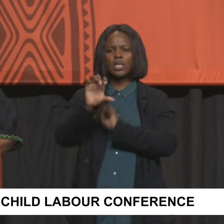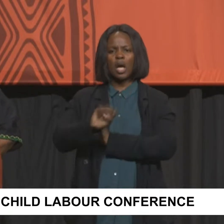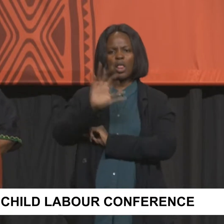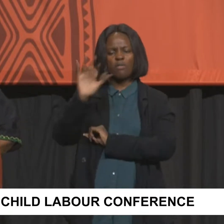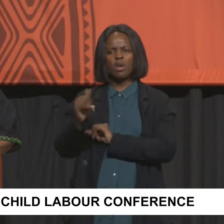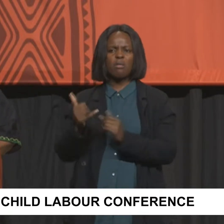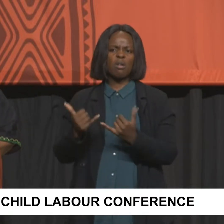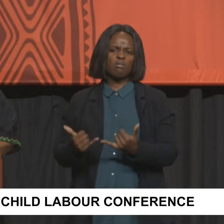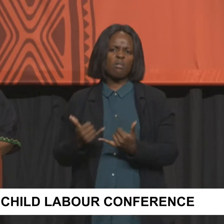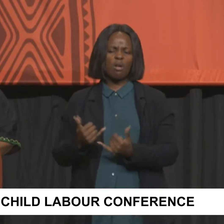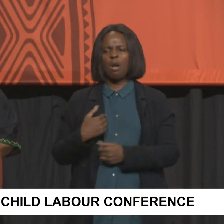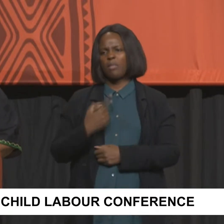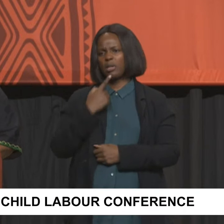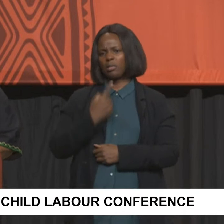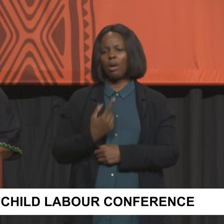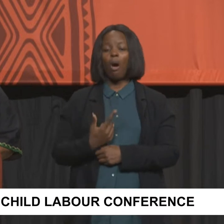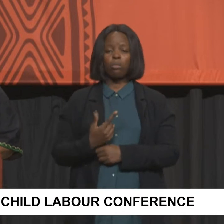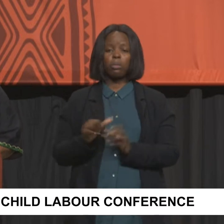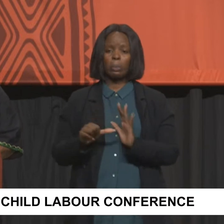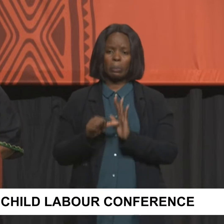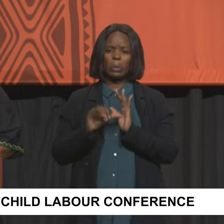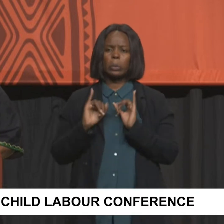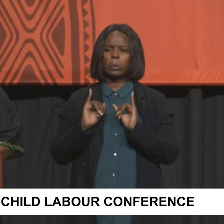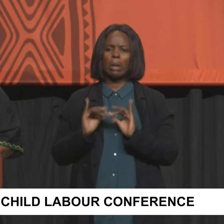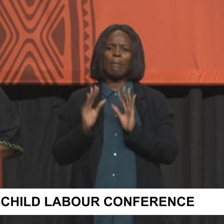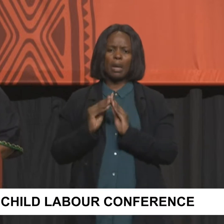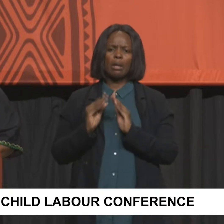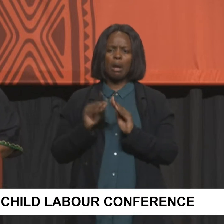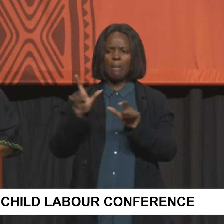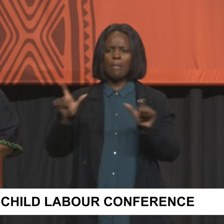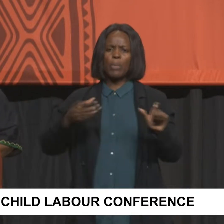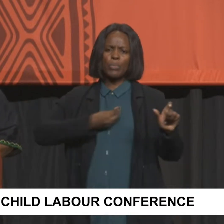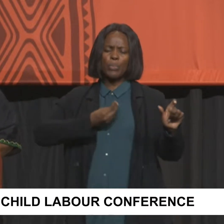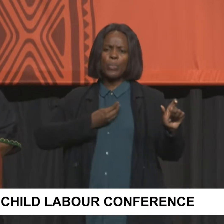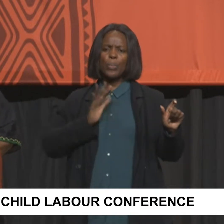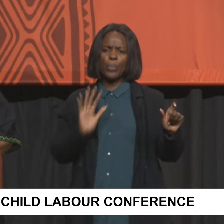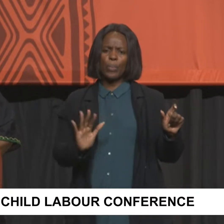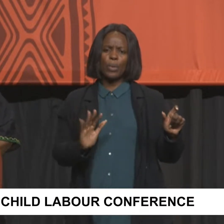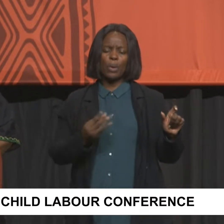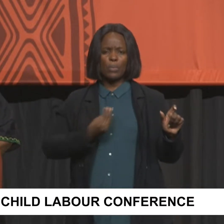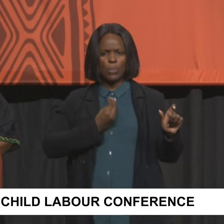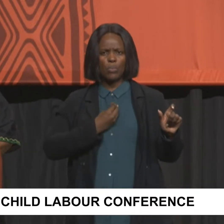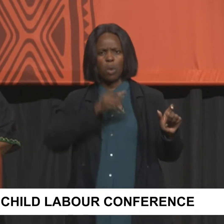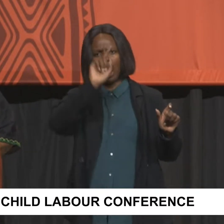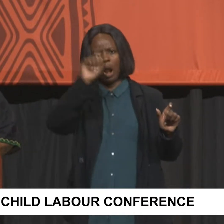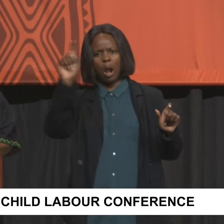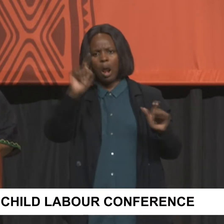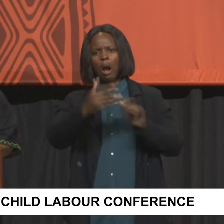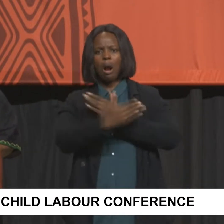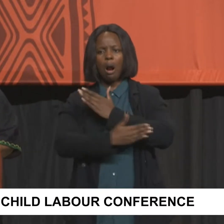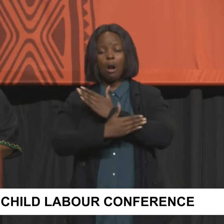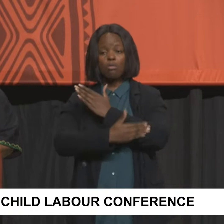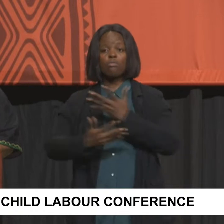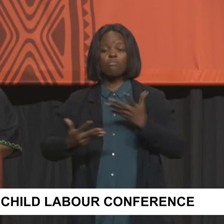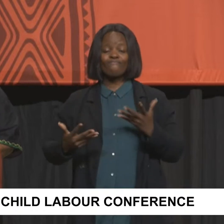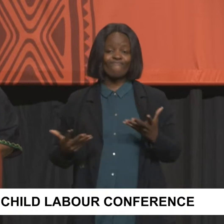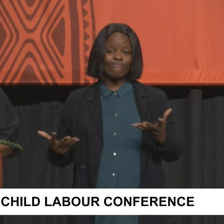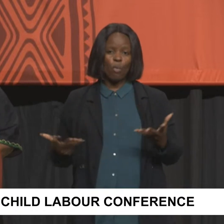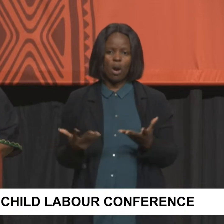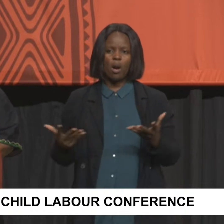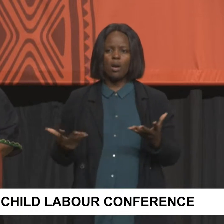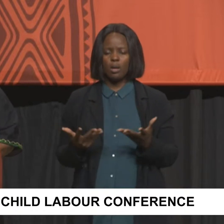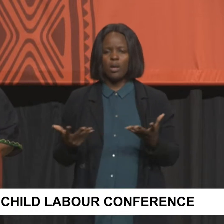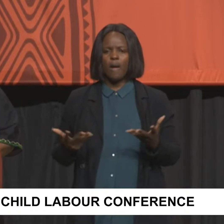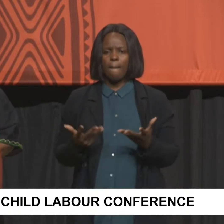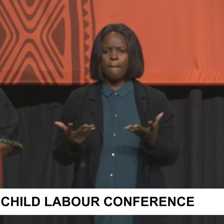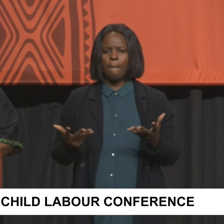say that this is a very important session for young people in various countries, especially to